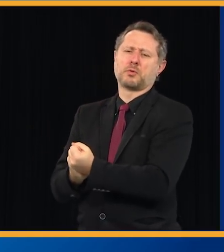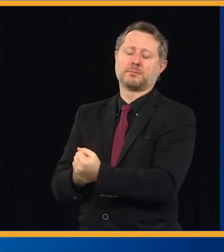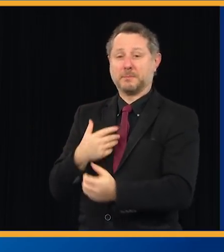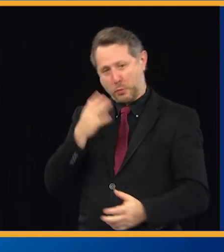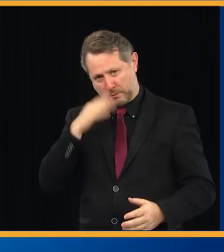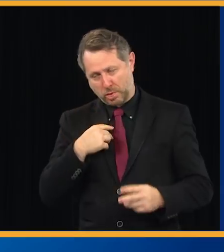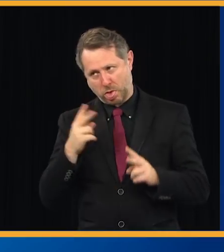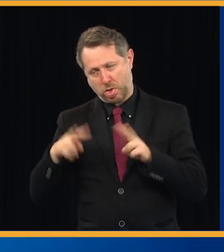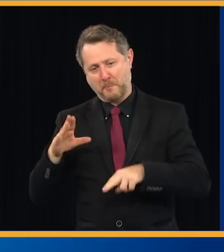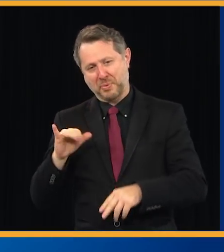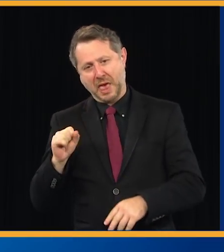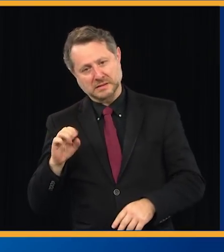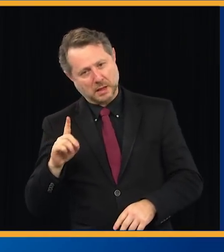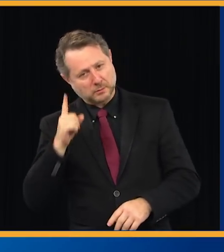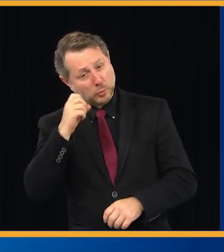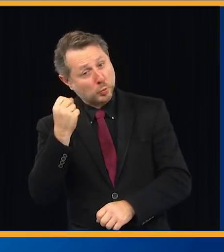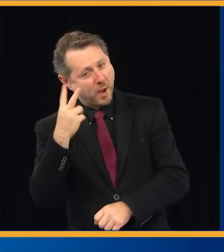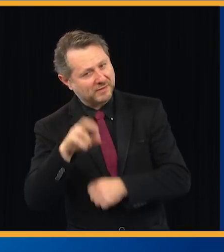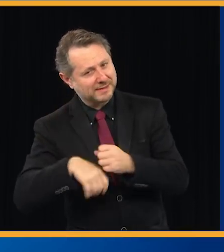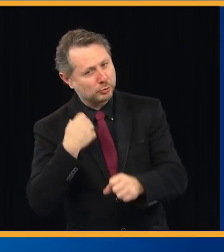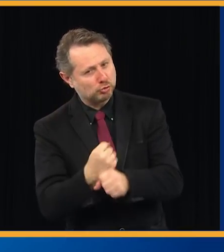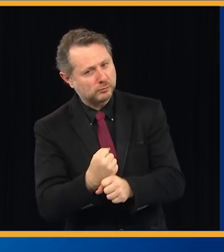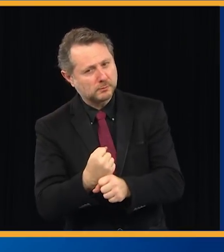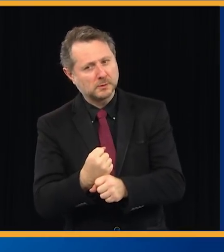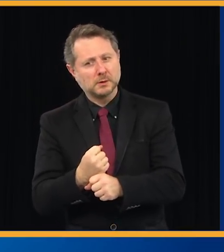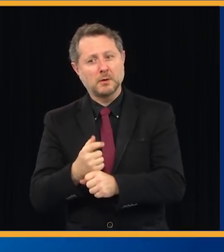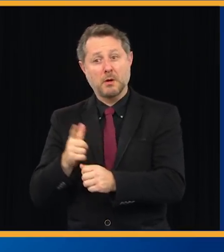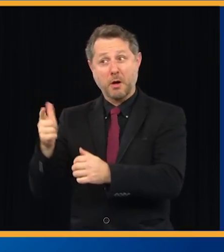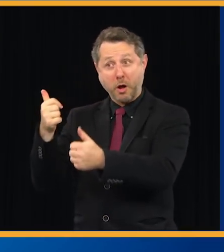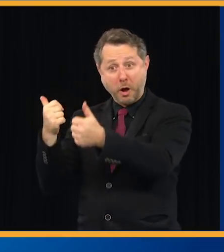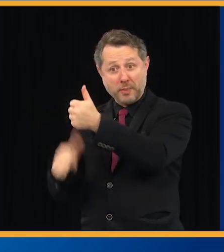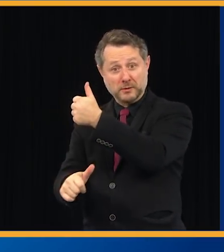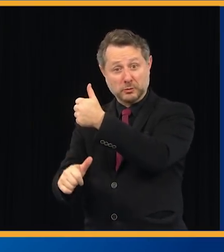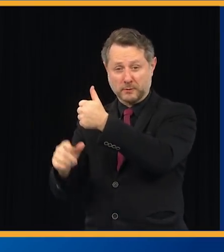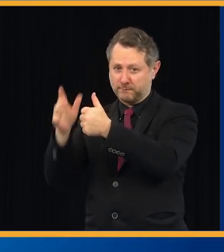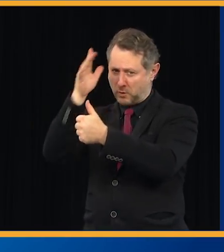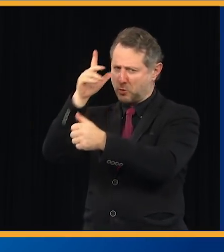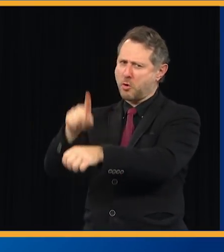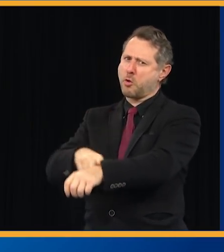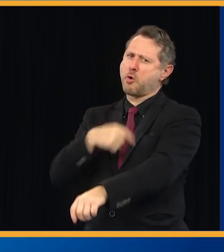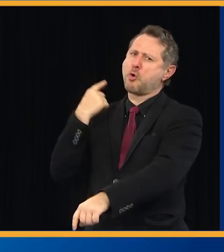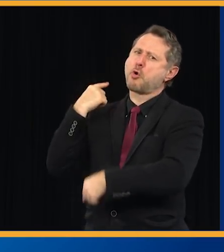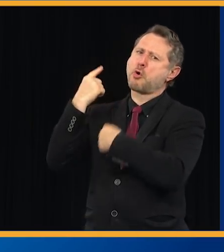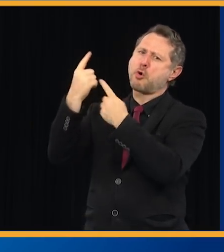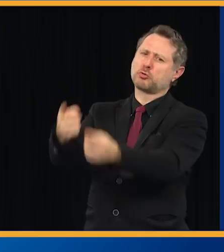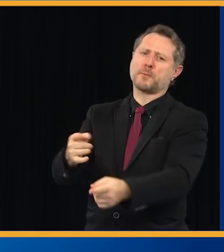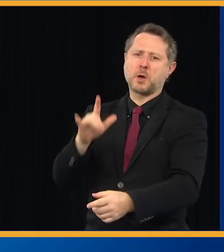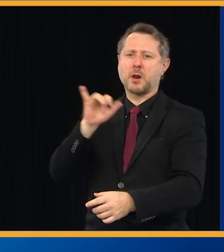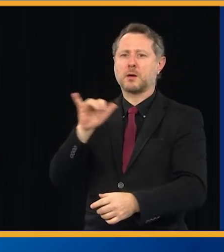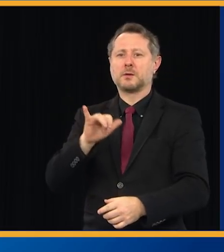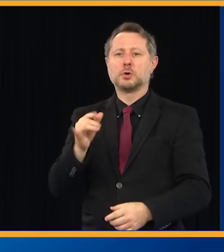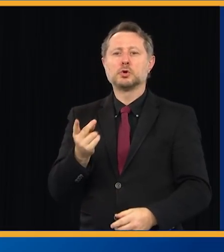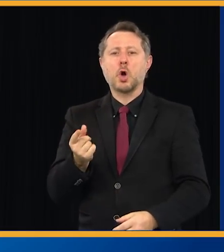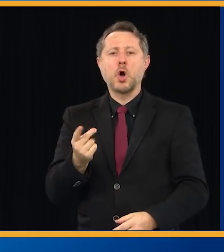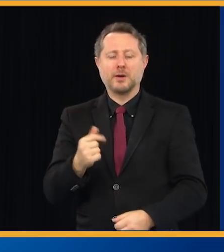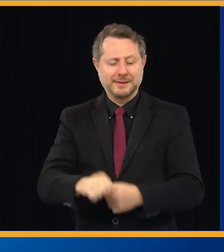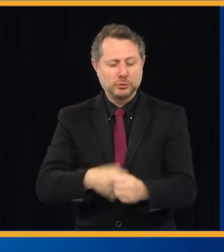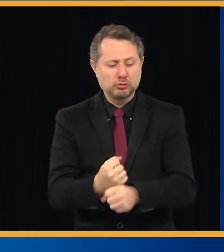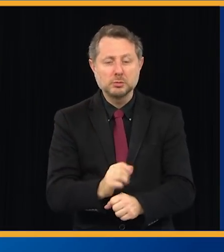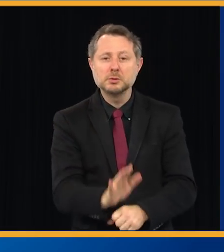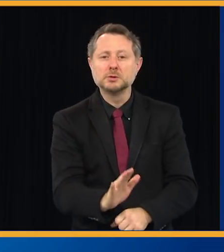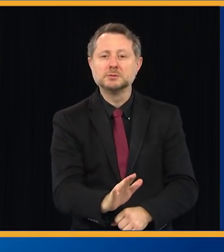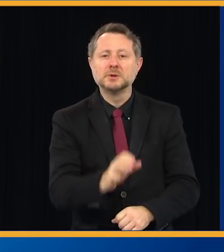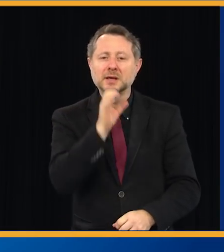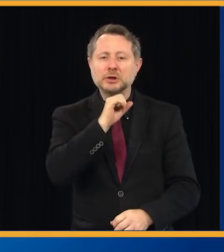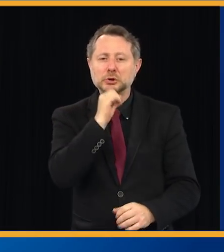12 years. When you worked with my father, those were dog years when you worked with Mario Cuomo. So 12 years. And Michael basically ran